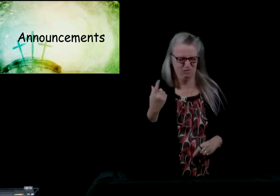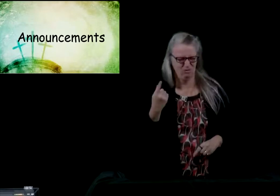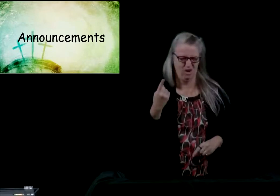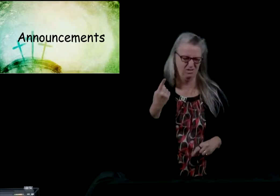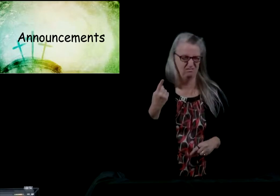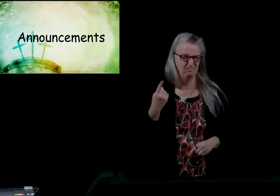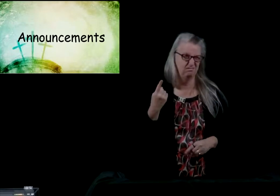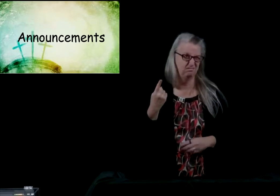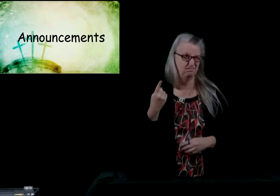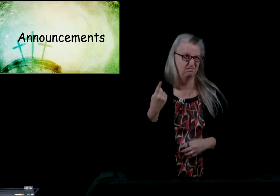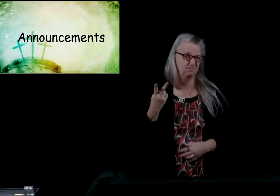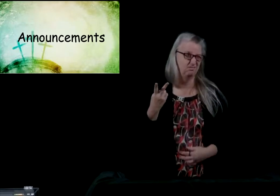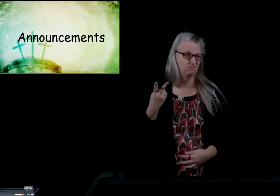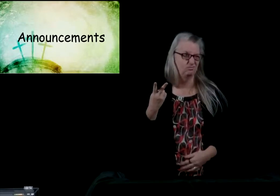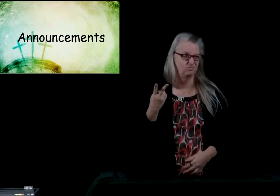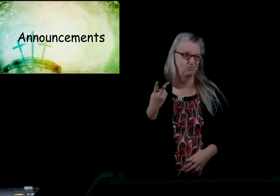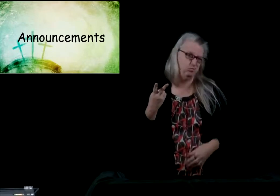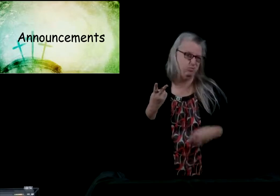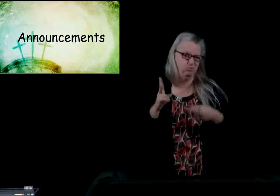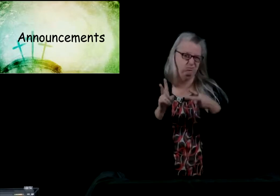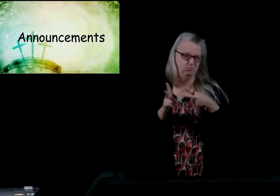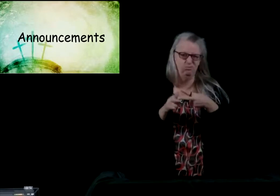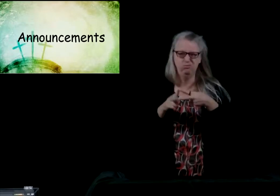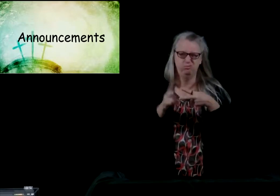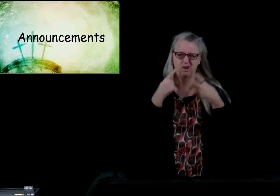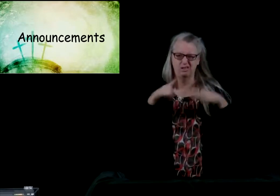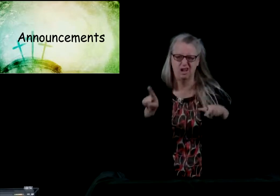announcements. I have really just about one or two,